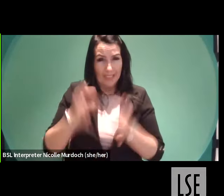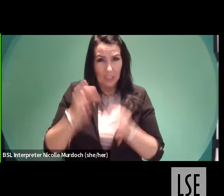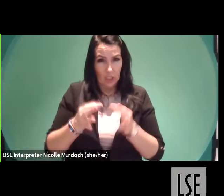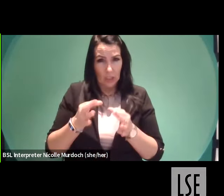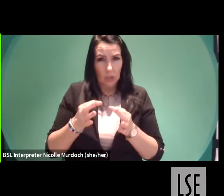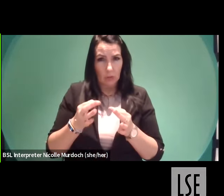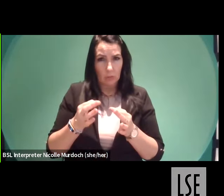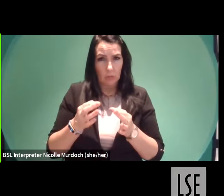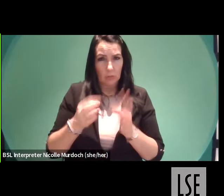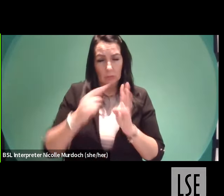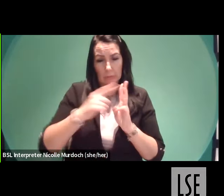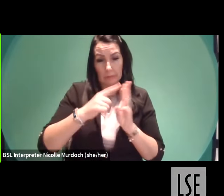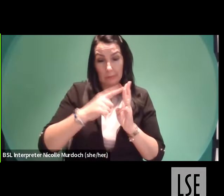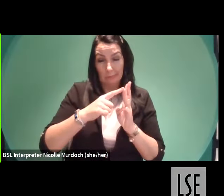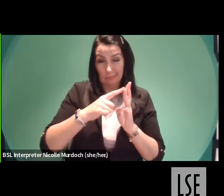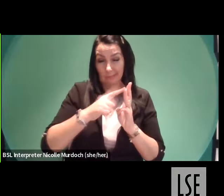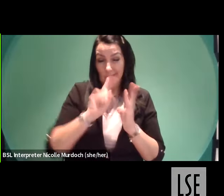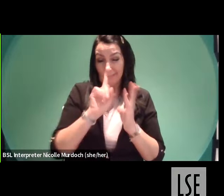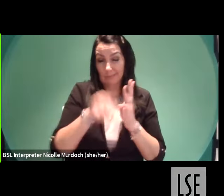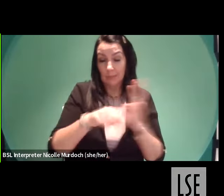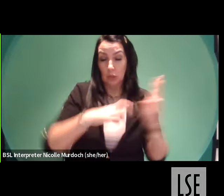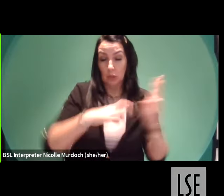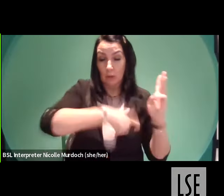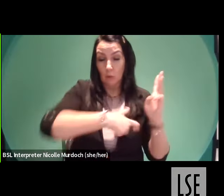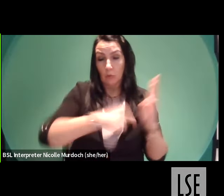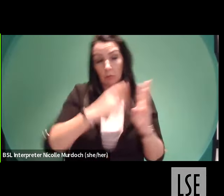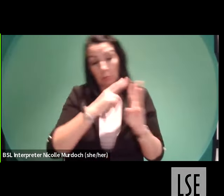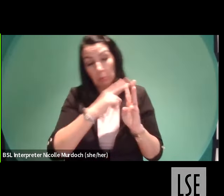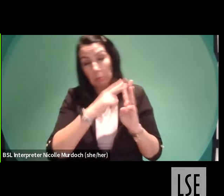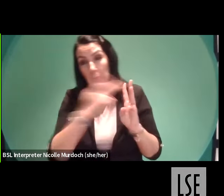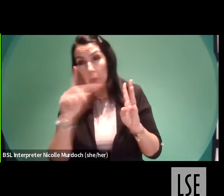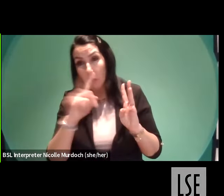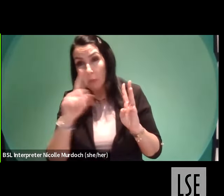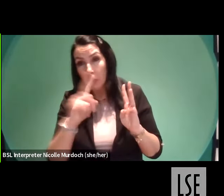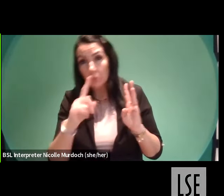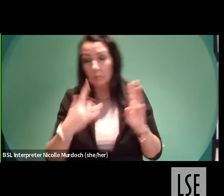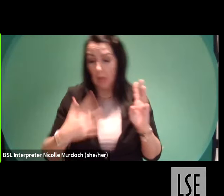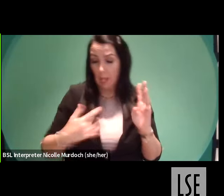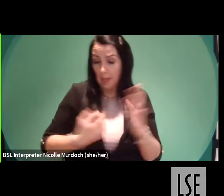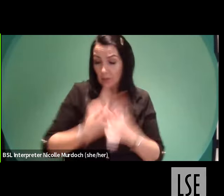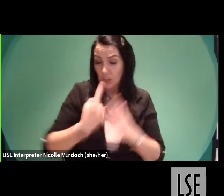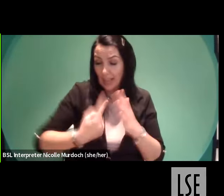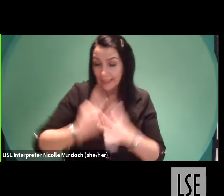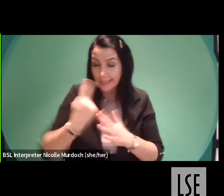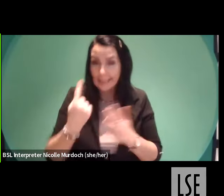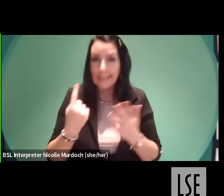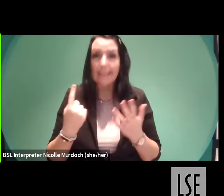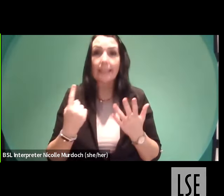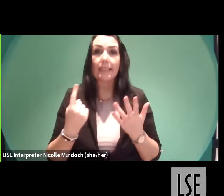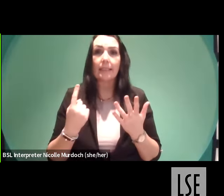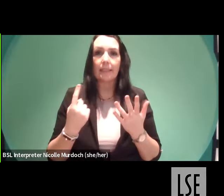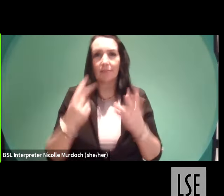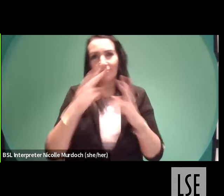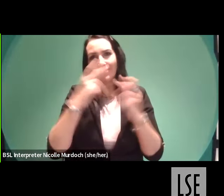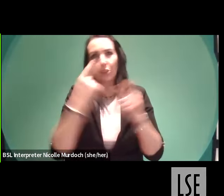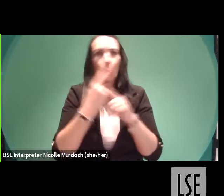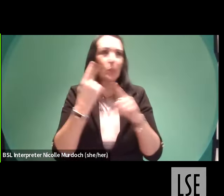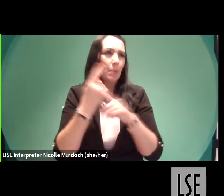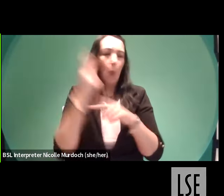find that third question, but what about the other two? Life chances, you know, Hunger Games,